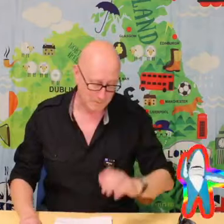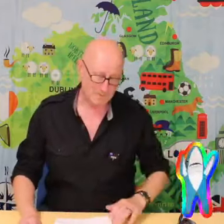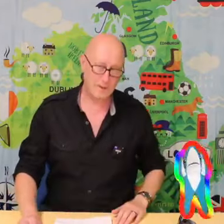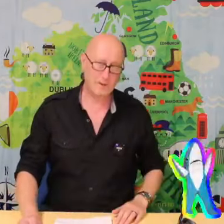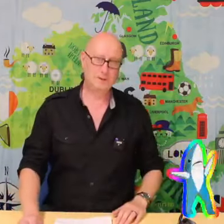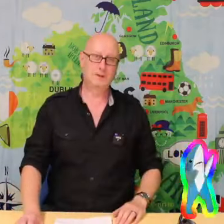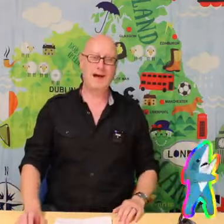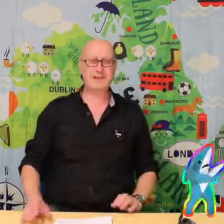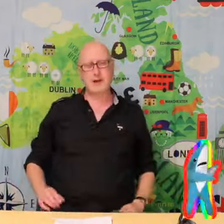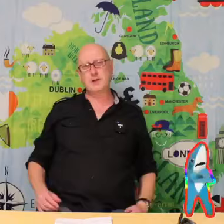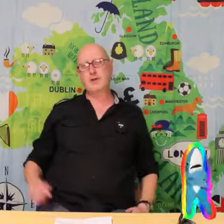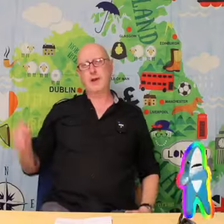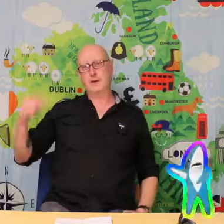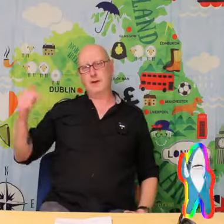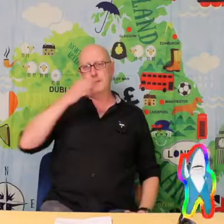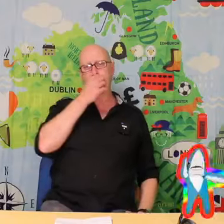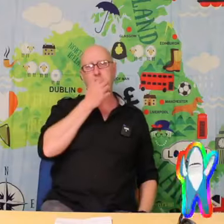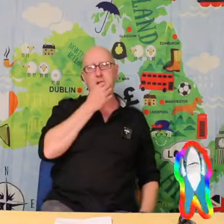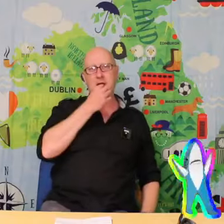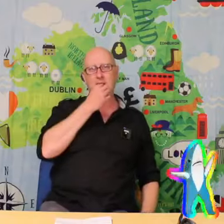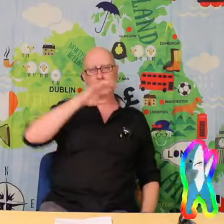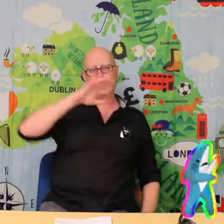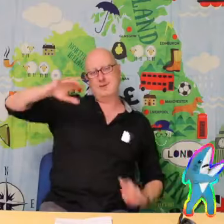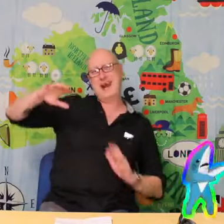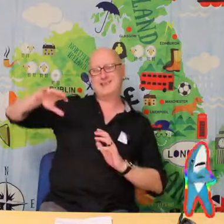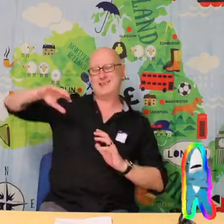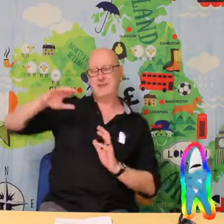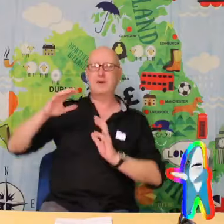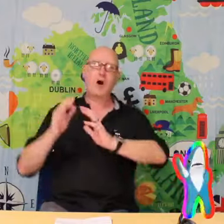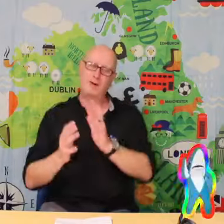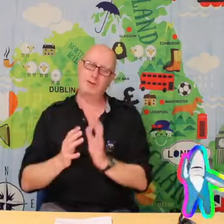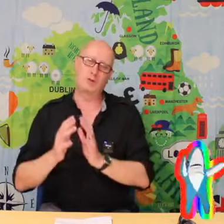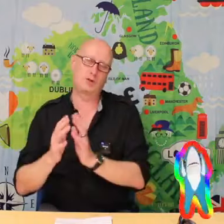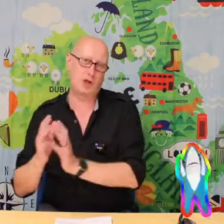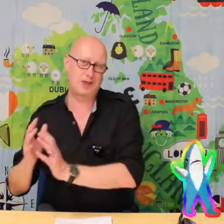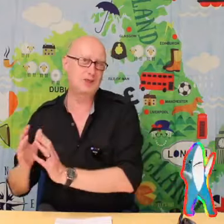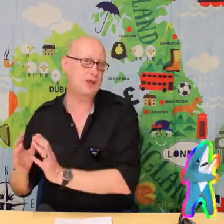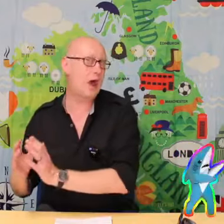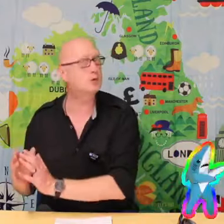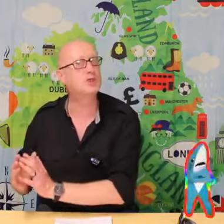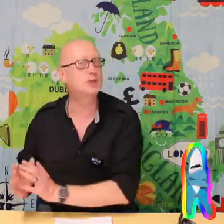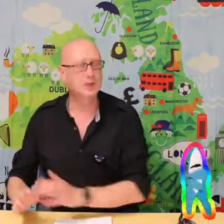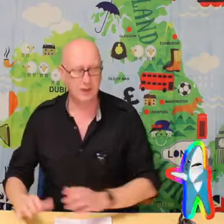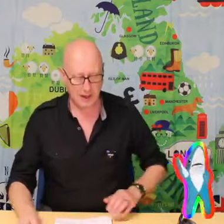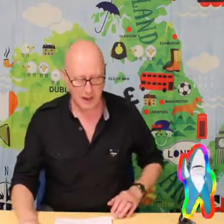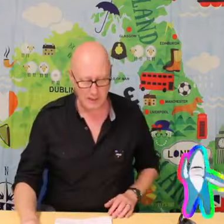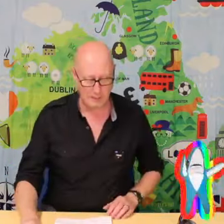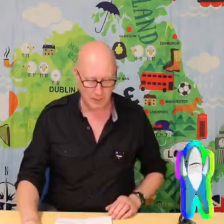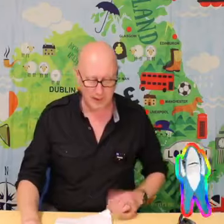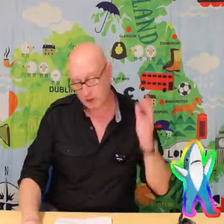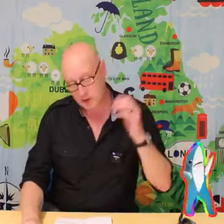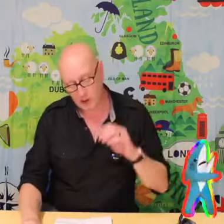thunderstorms. I don't know if we're going to get them, are we? I think probably the more day is safe. Over towards your east coast. But anyway, so let's